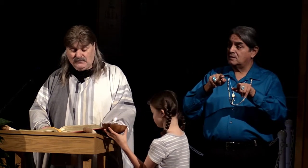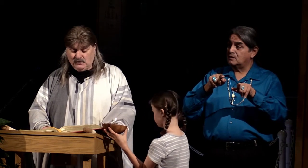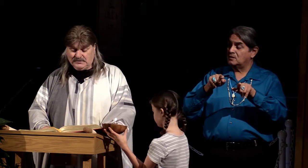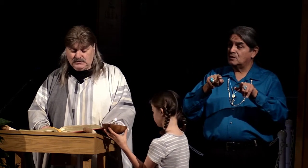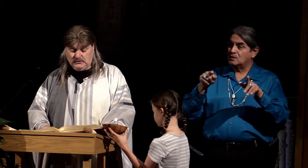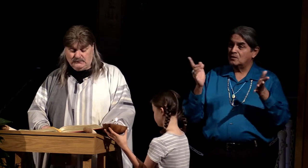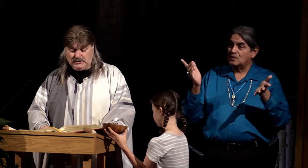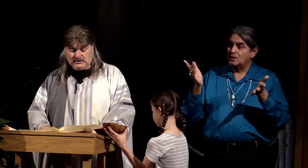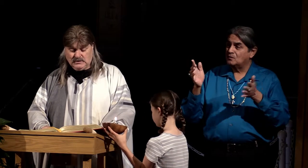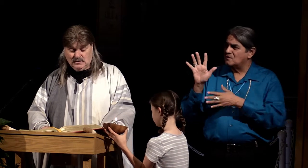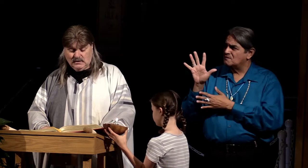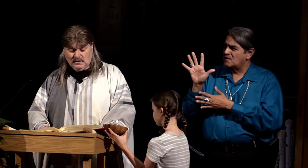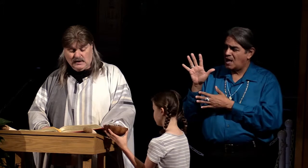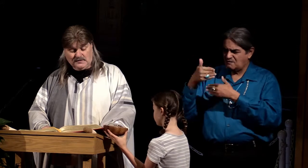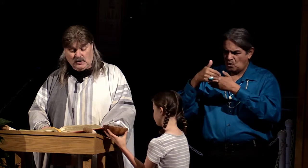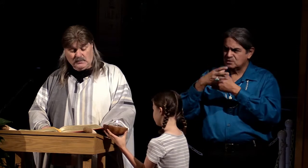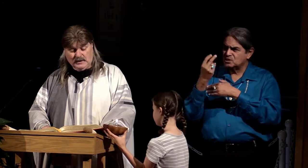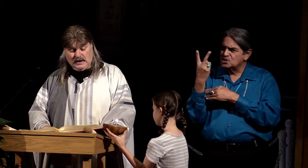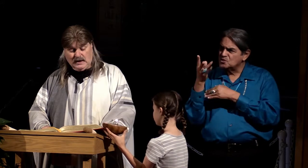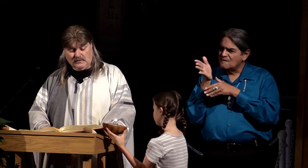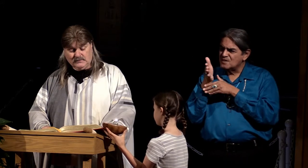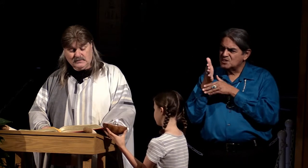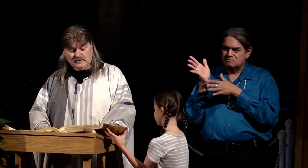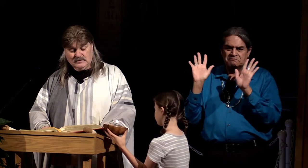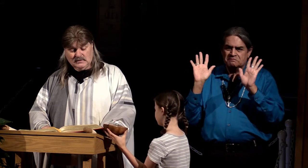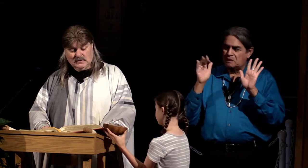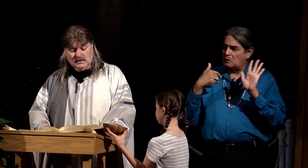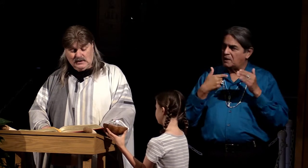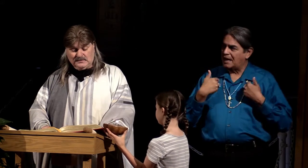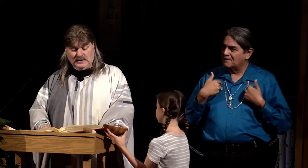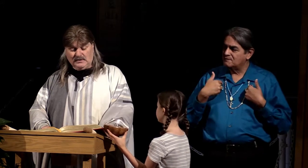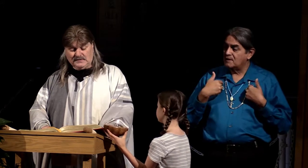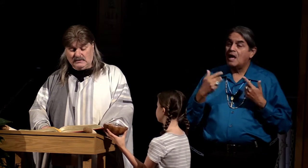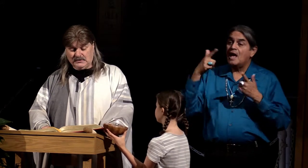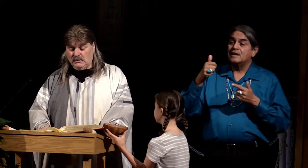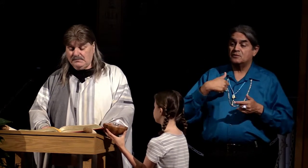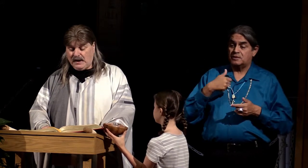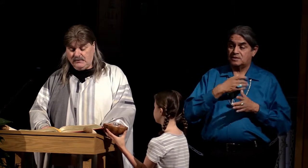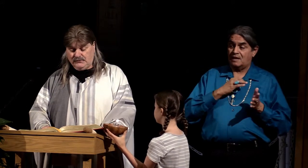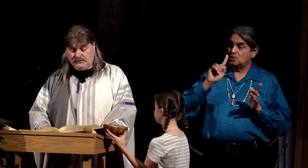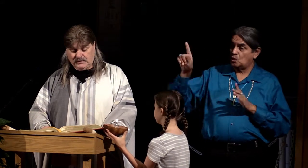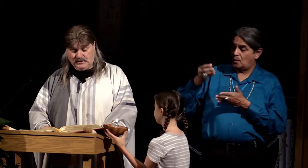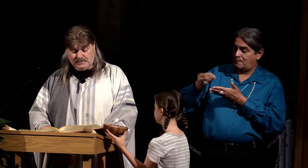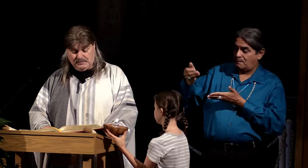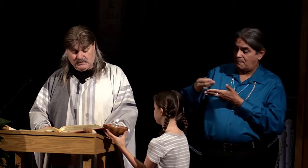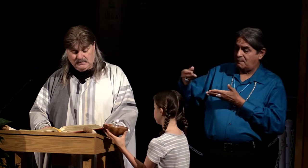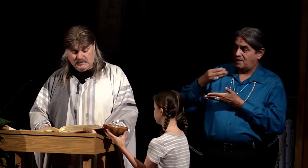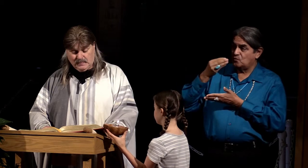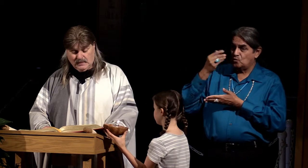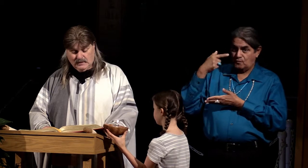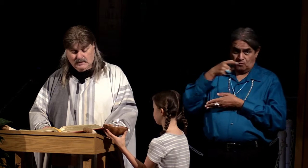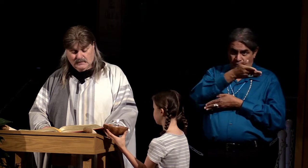have 5 loaves and 2 fish. That is all we have, unless we ourselves go and buy food for these